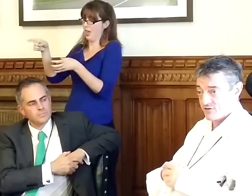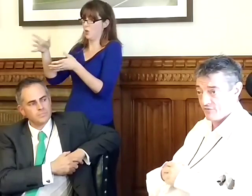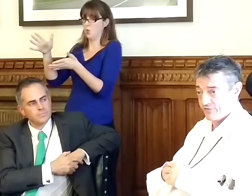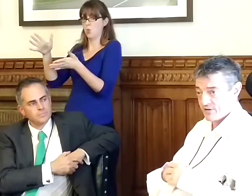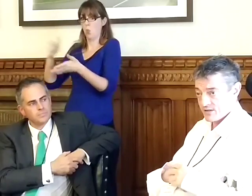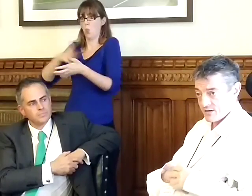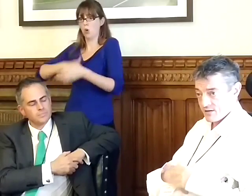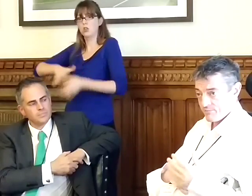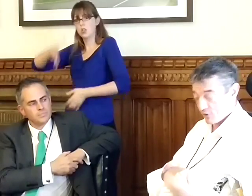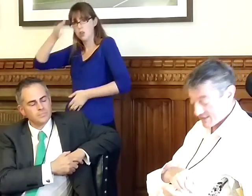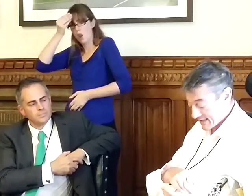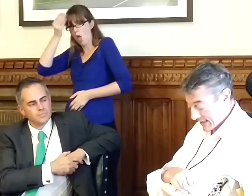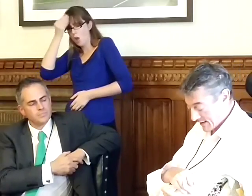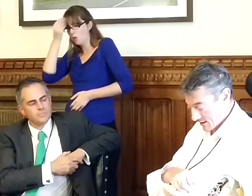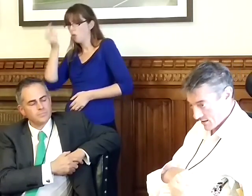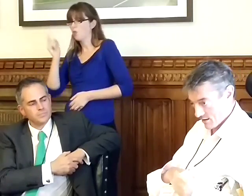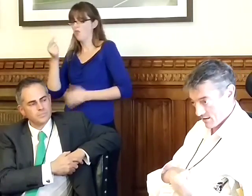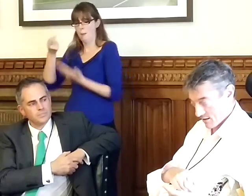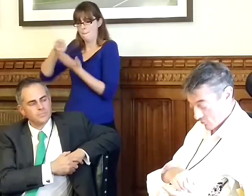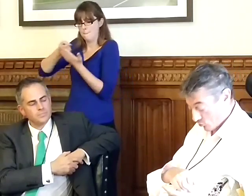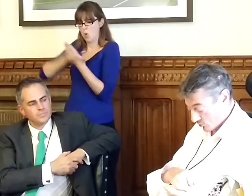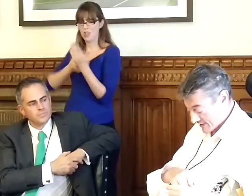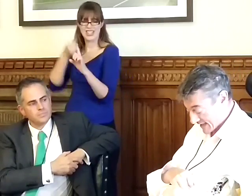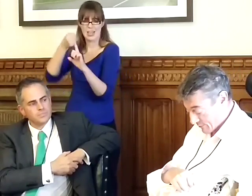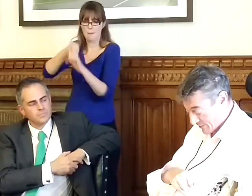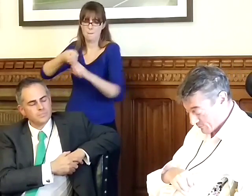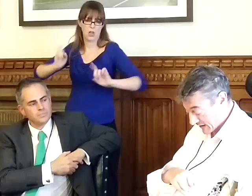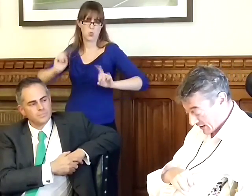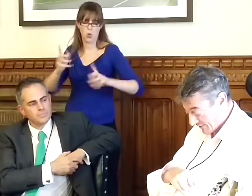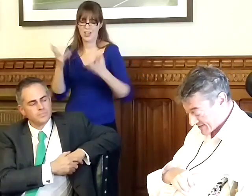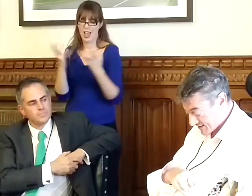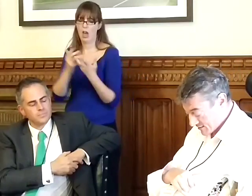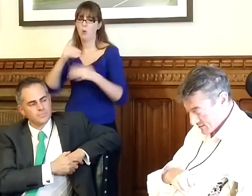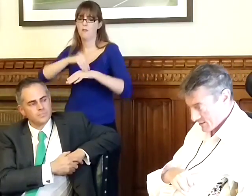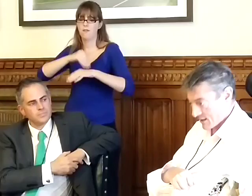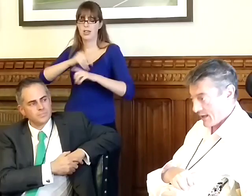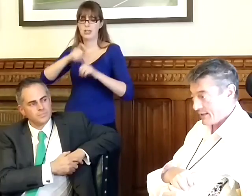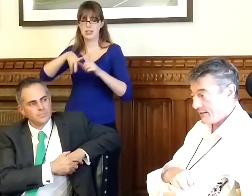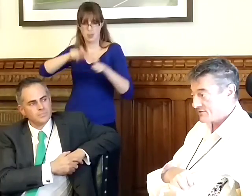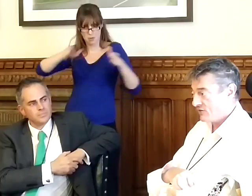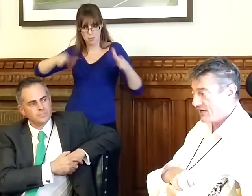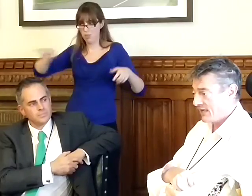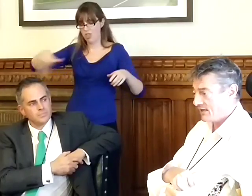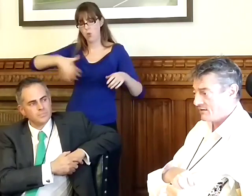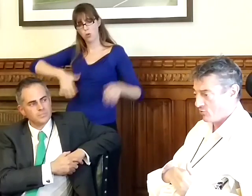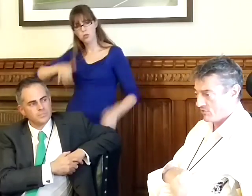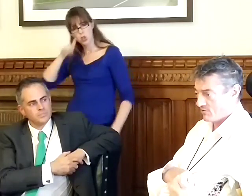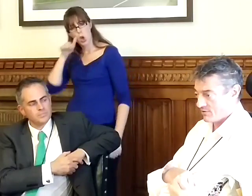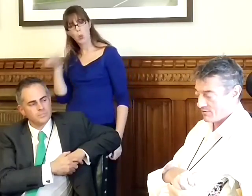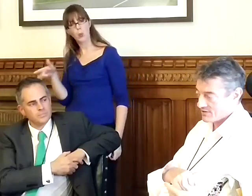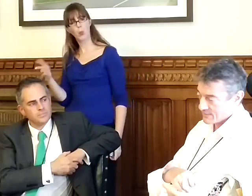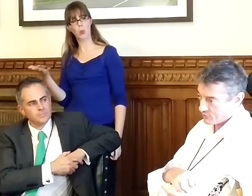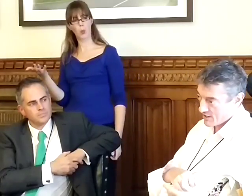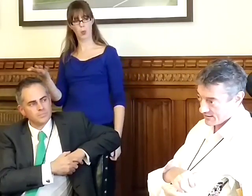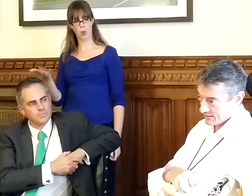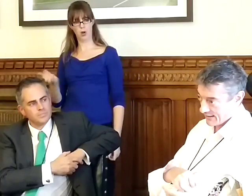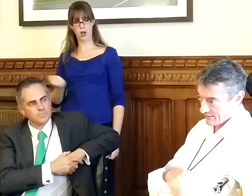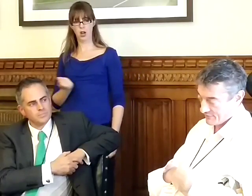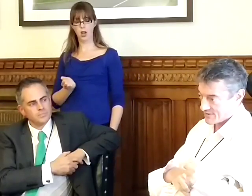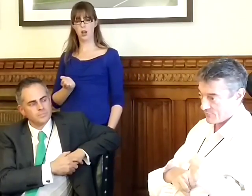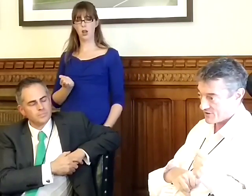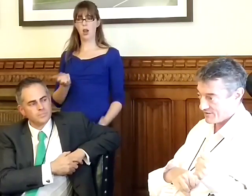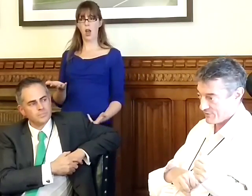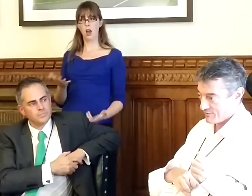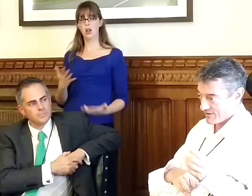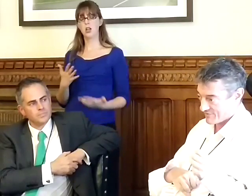the impact of policy on disabled people's lives, and really,